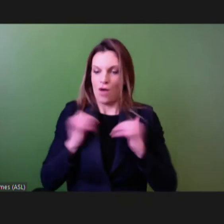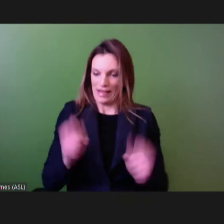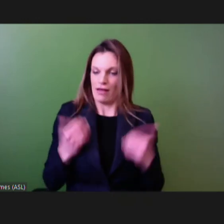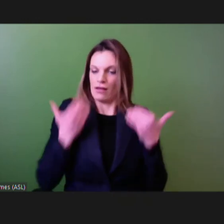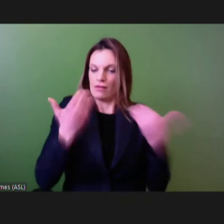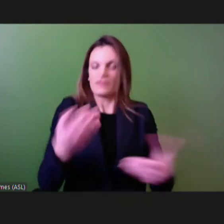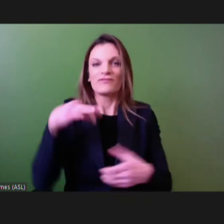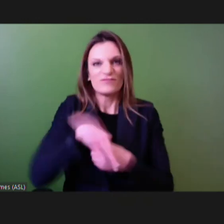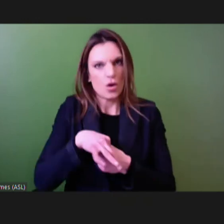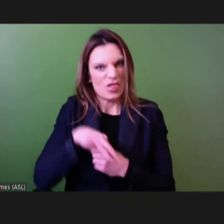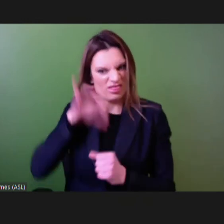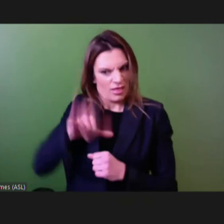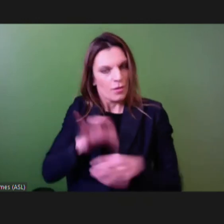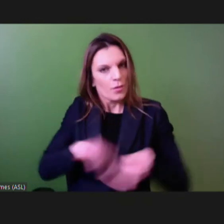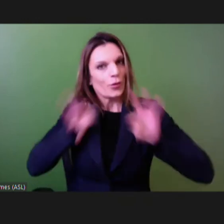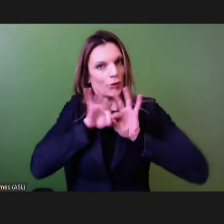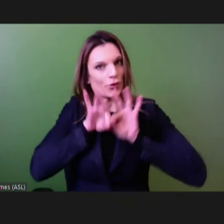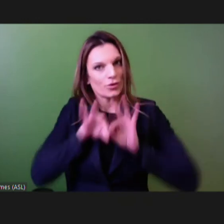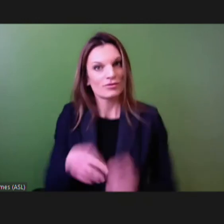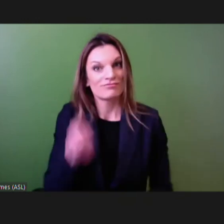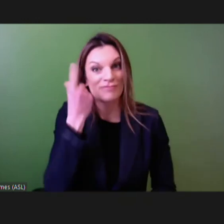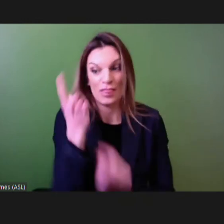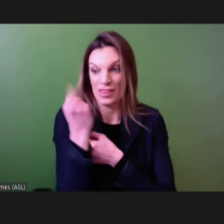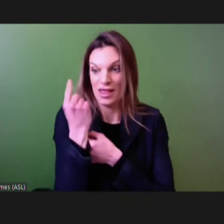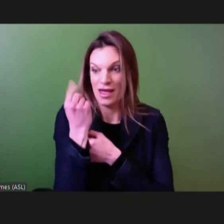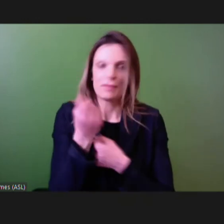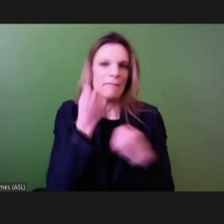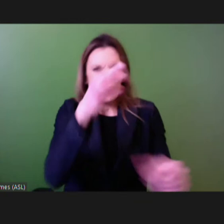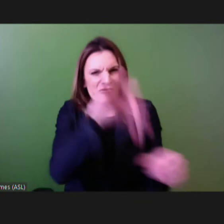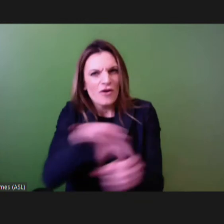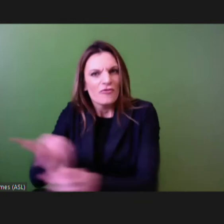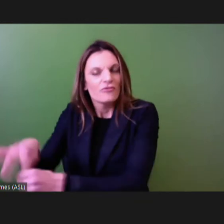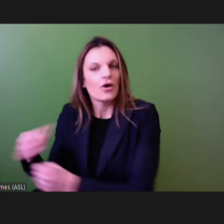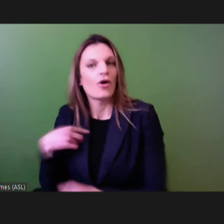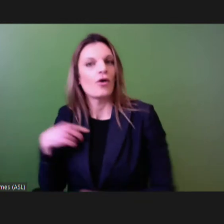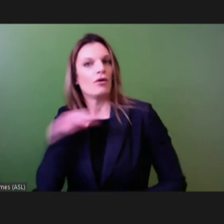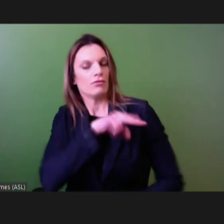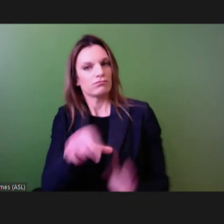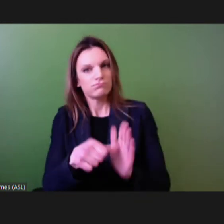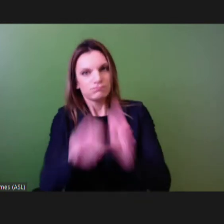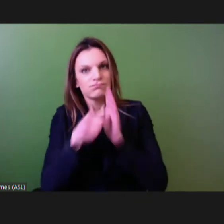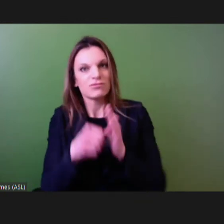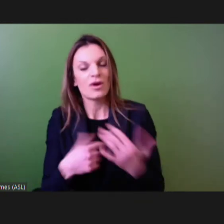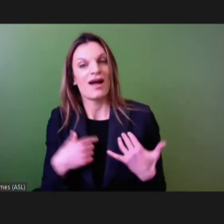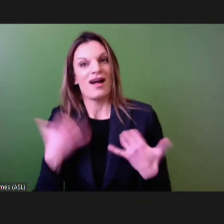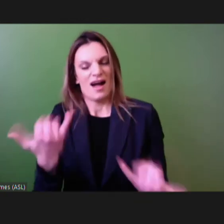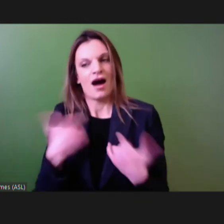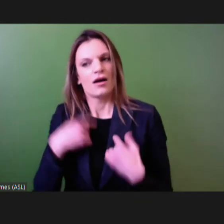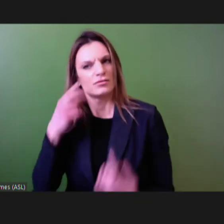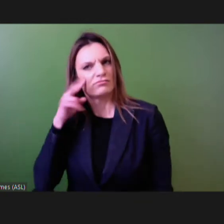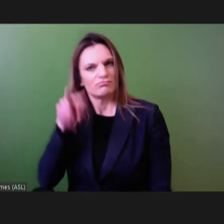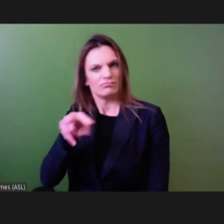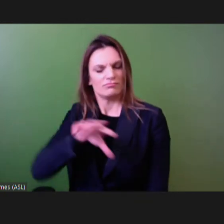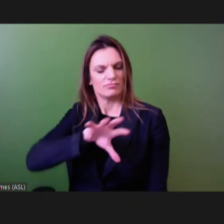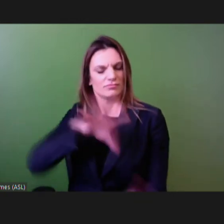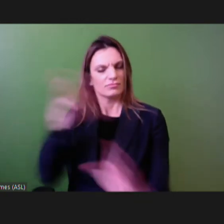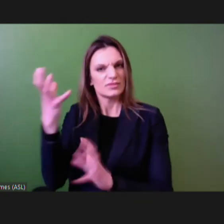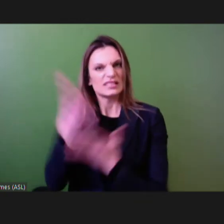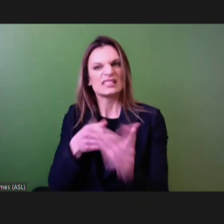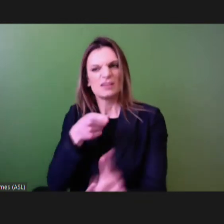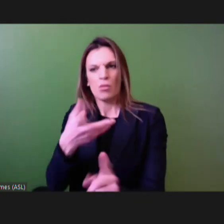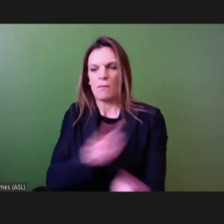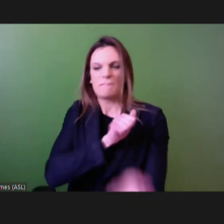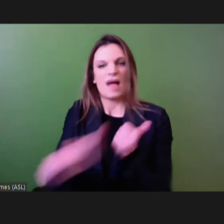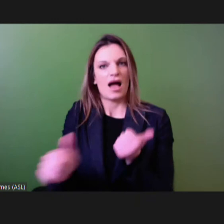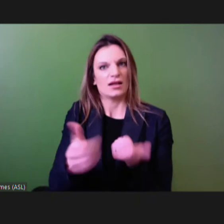last year, it is literally shocking and disgraceful that some of our state's elected officials who are here to serve the people would attempt to pass